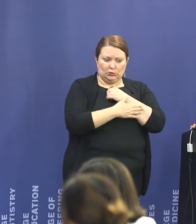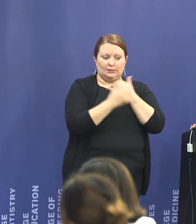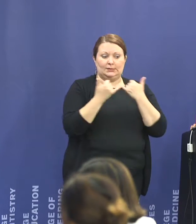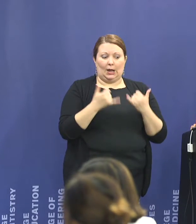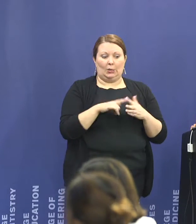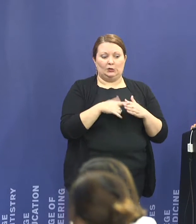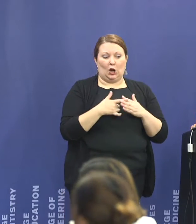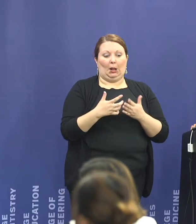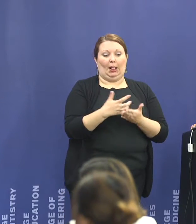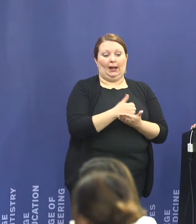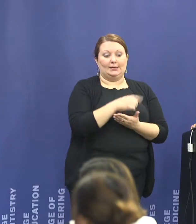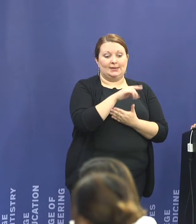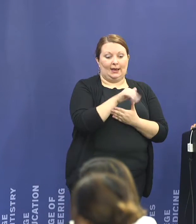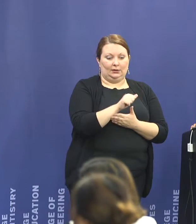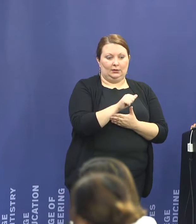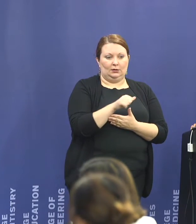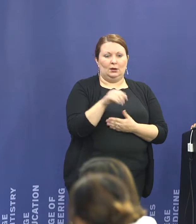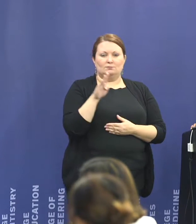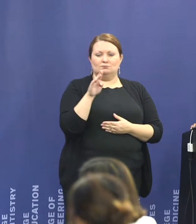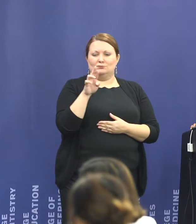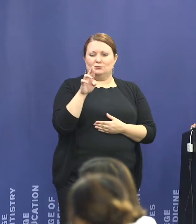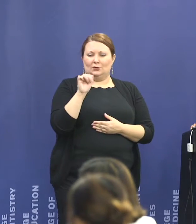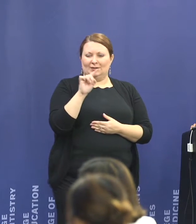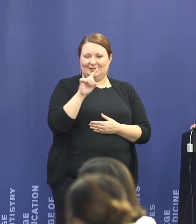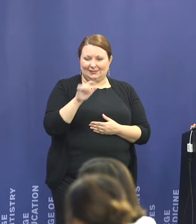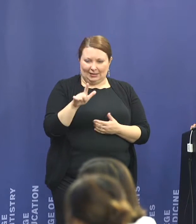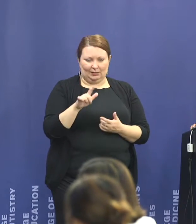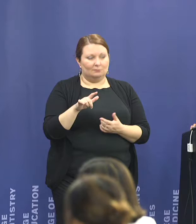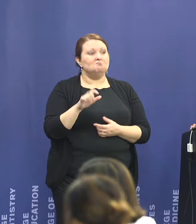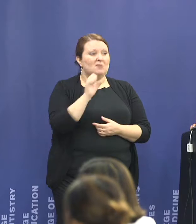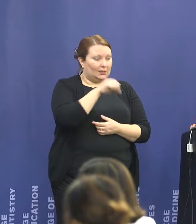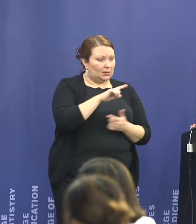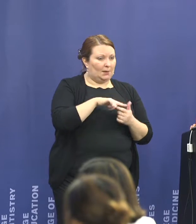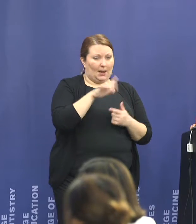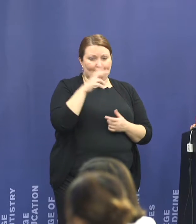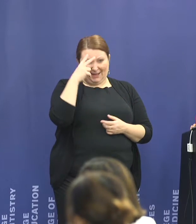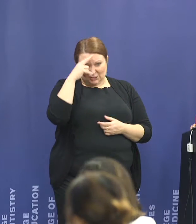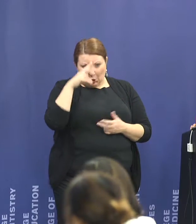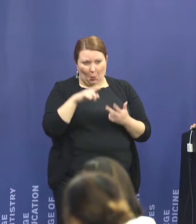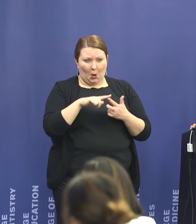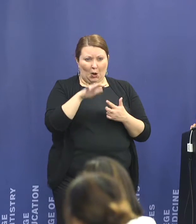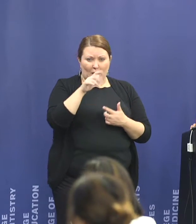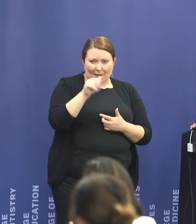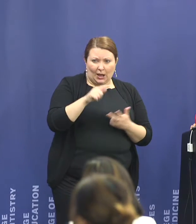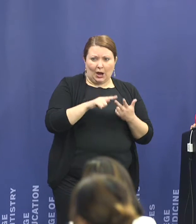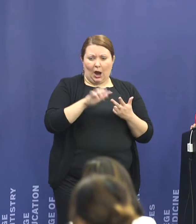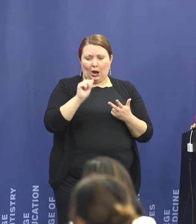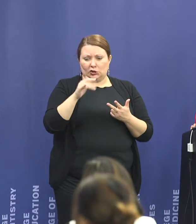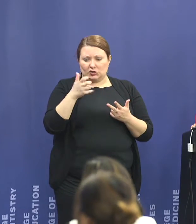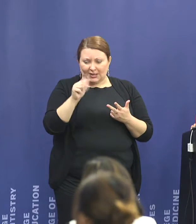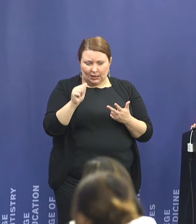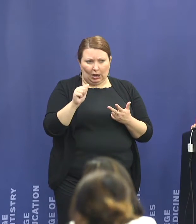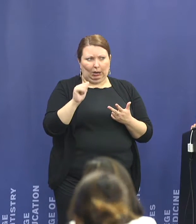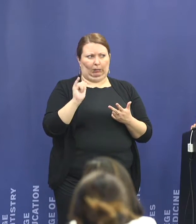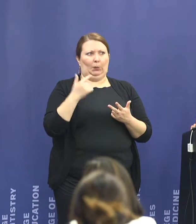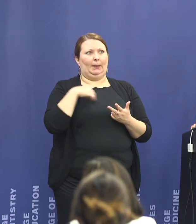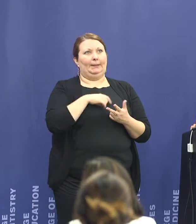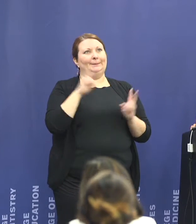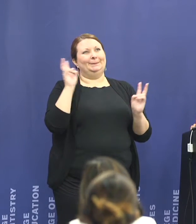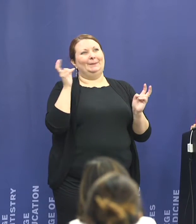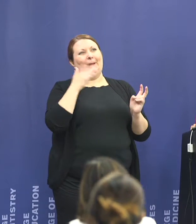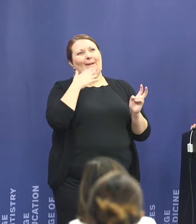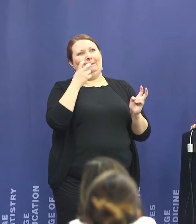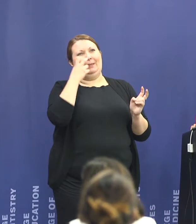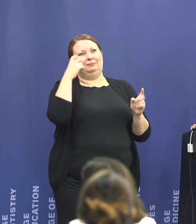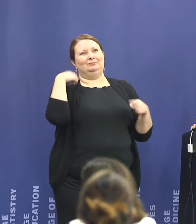to do so. Brazil stands out, but Mexico, Colombia, I think even Argentina is now realizing, we've been colorblind for a